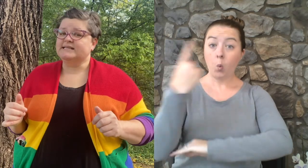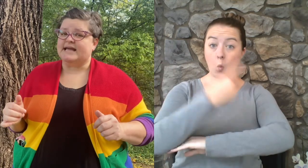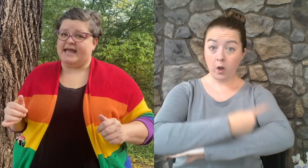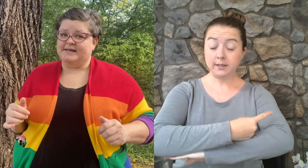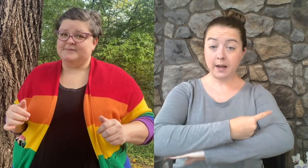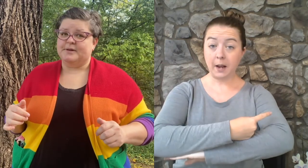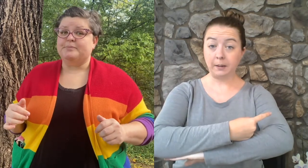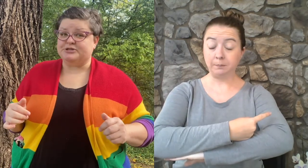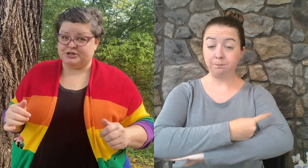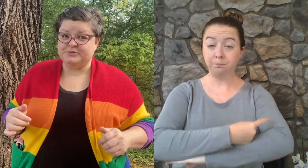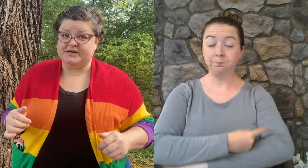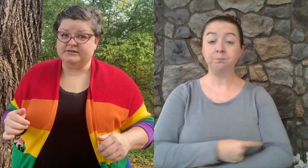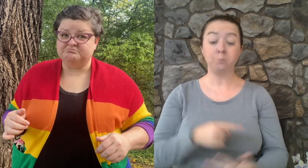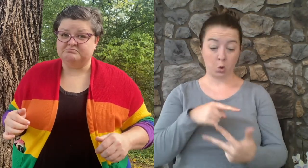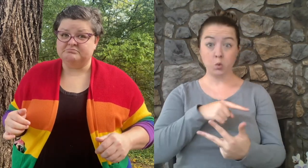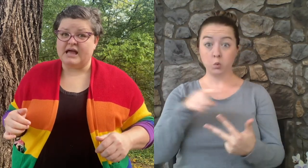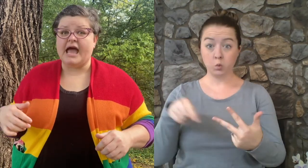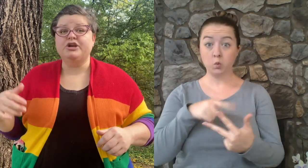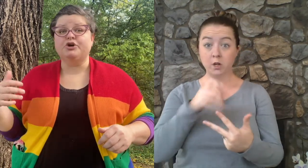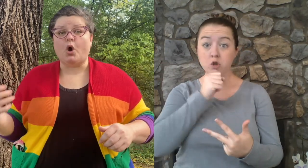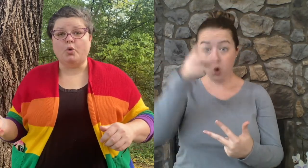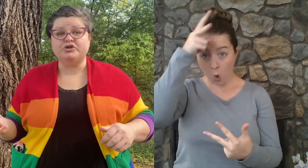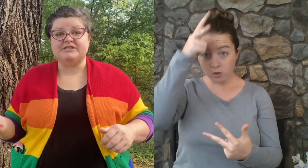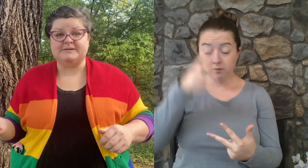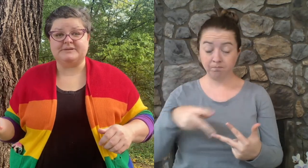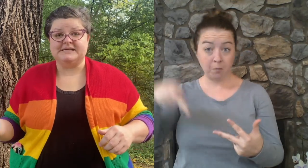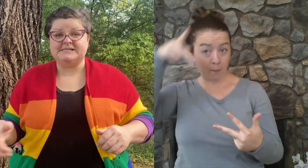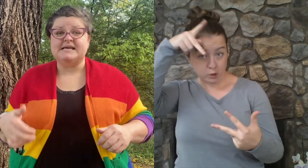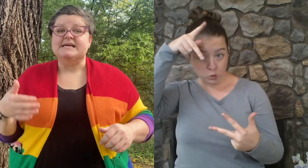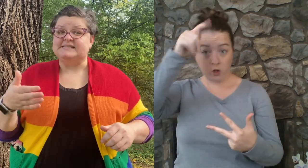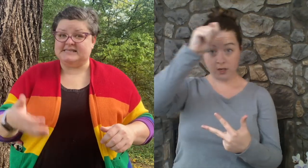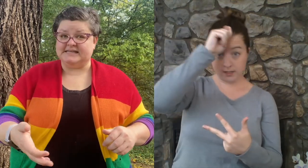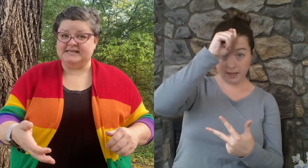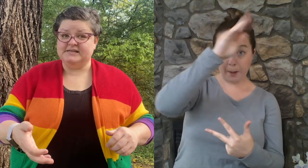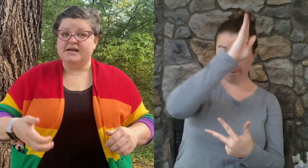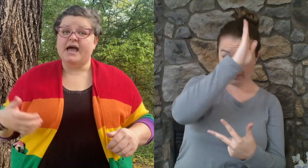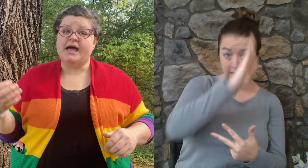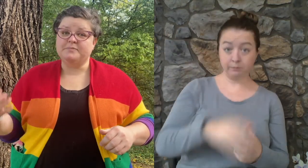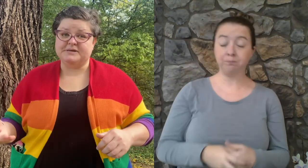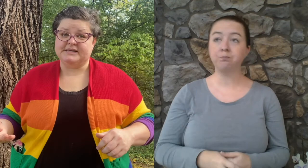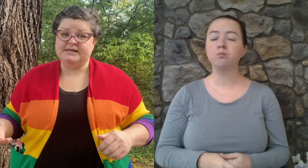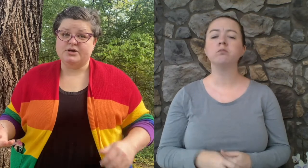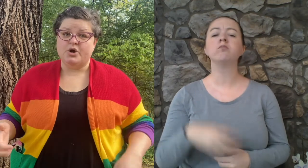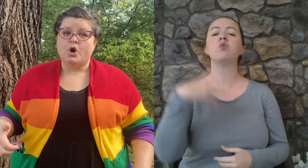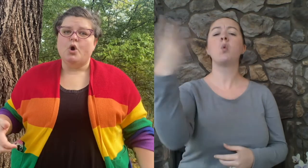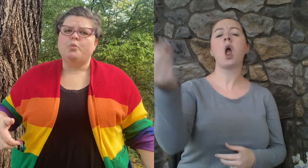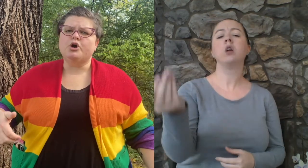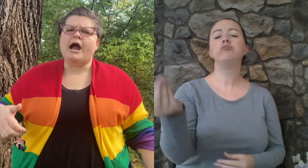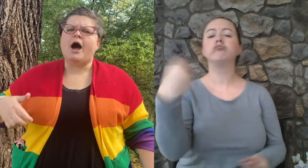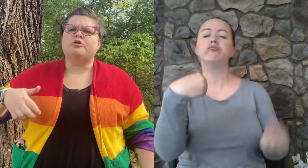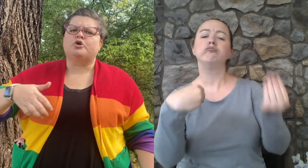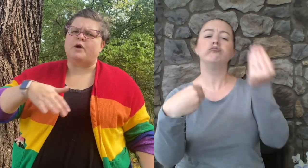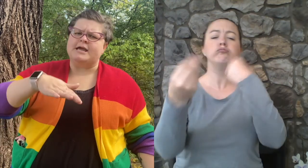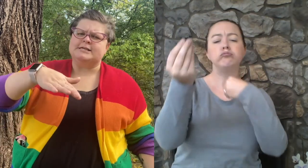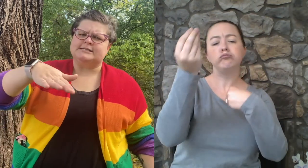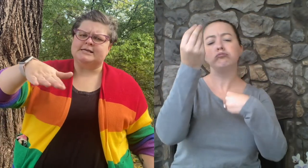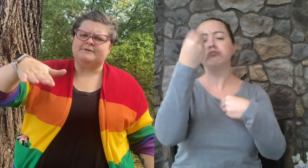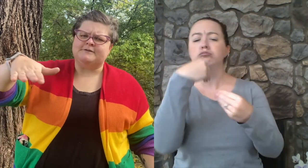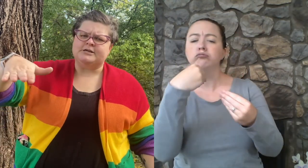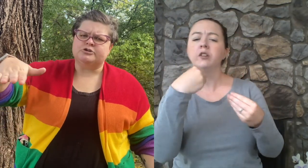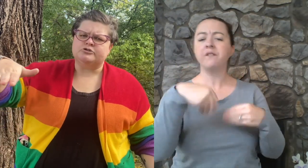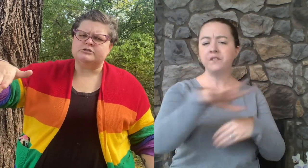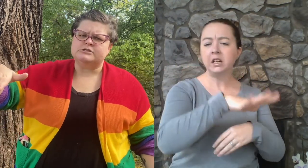One day, Petunia and her older siblings, Tilly and Billy, were out grazing